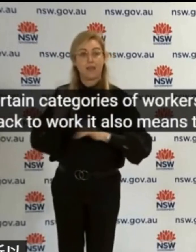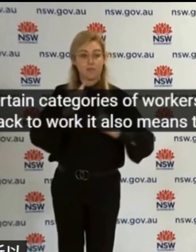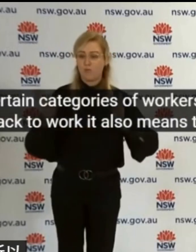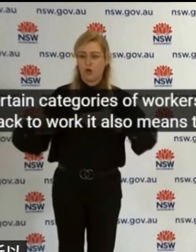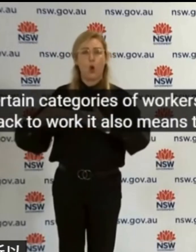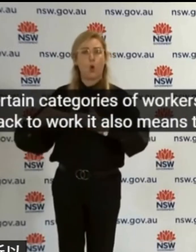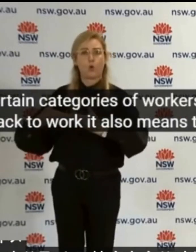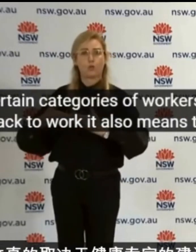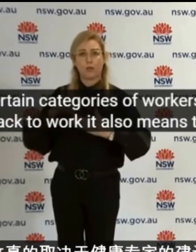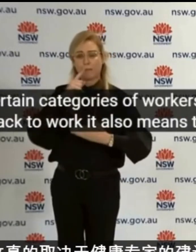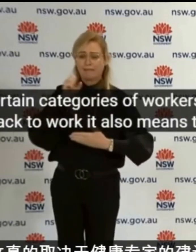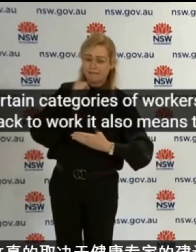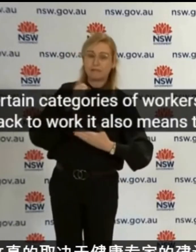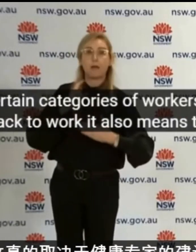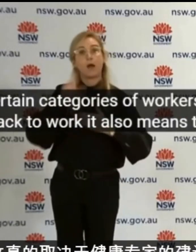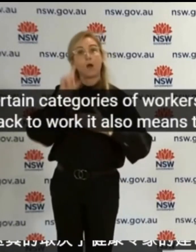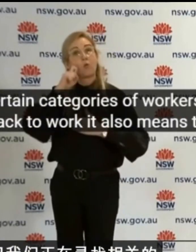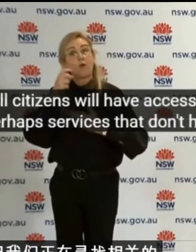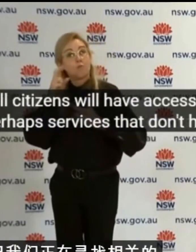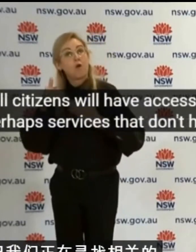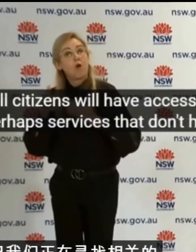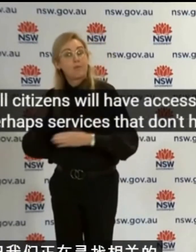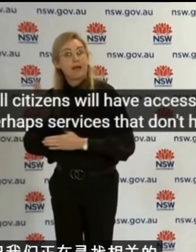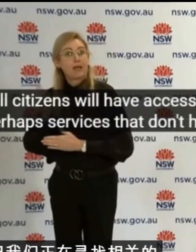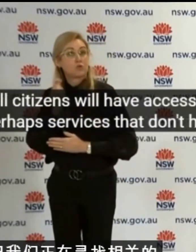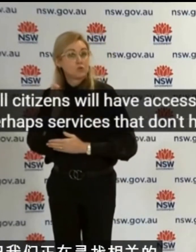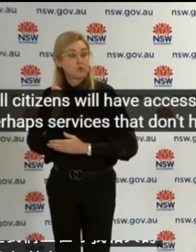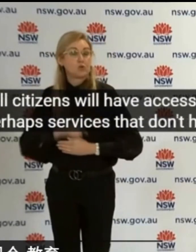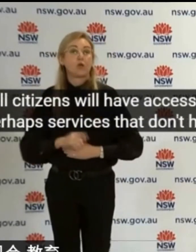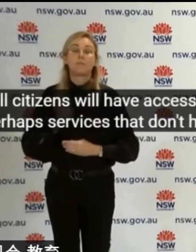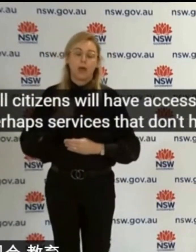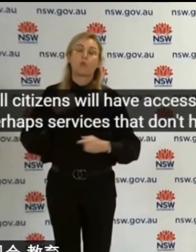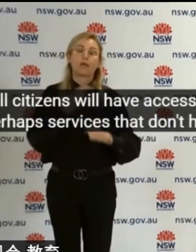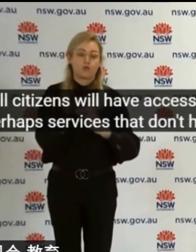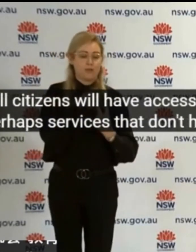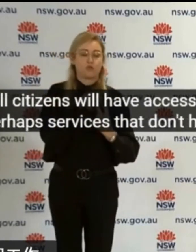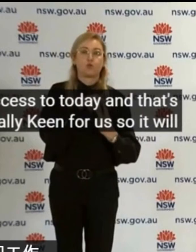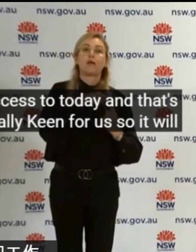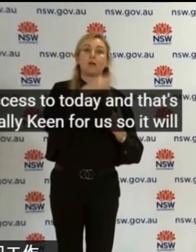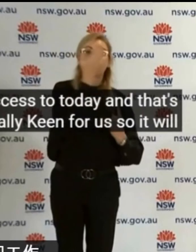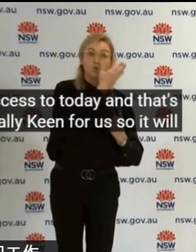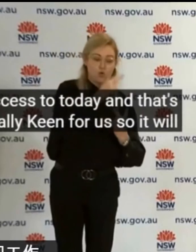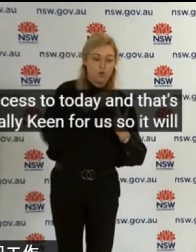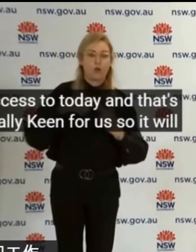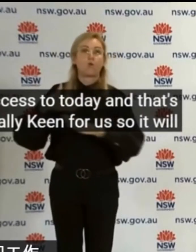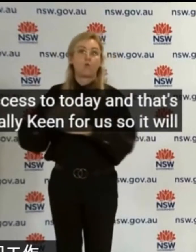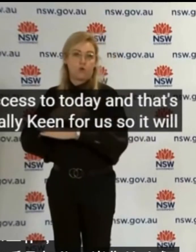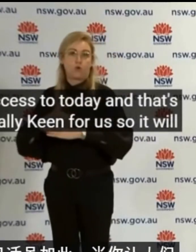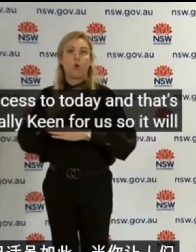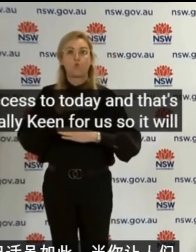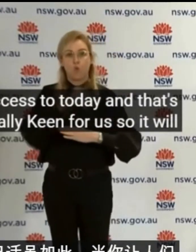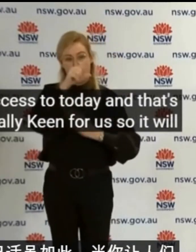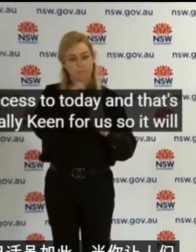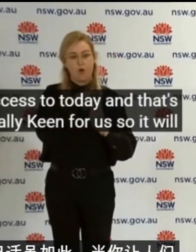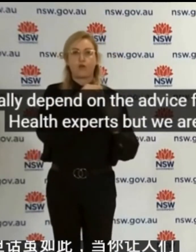really depend on the advice from health experts, but we are looking at opportunities in relation to education and work. But having said that, when you get people back